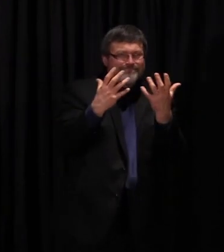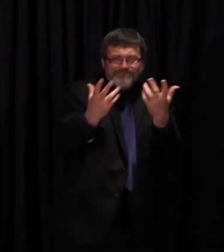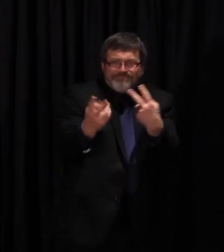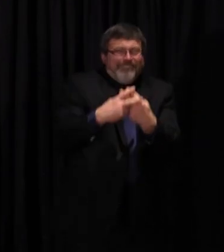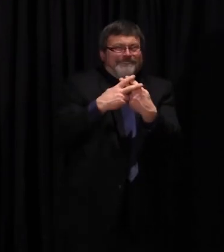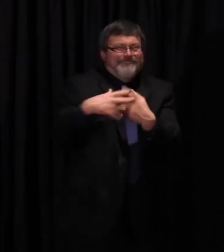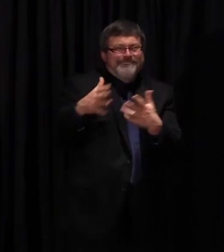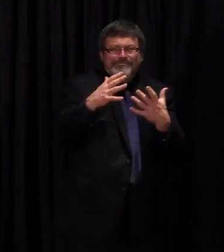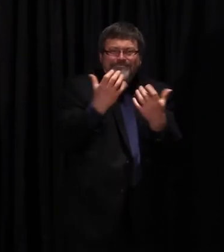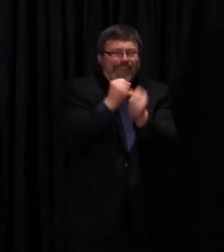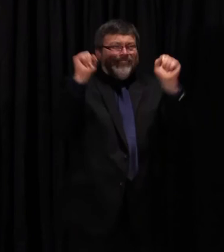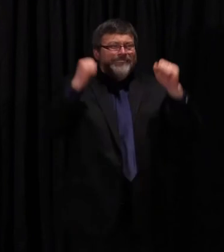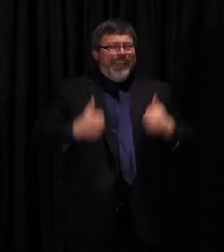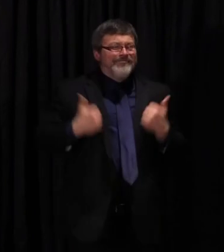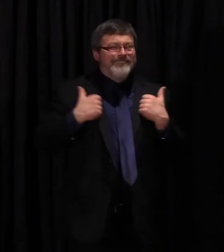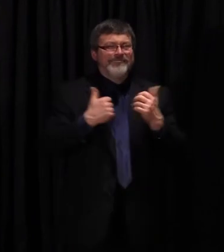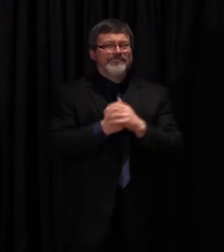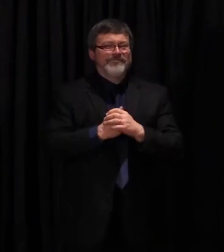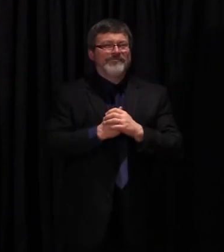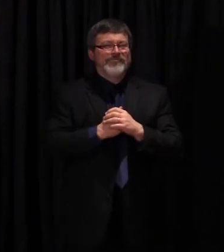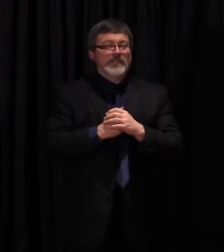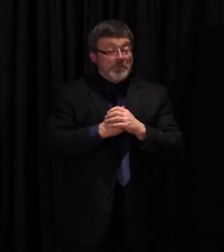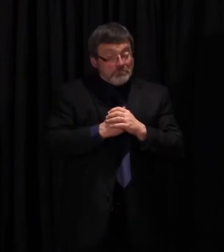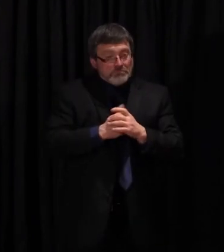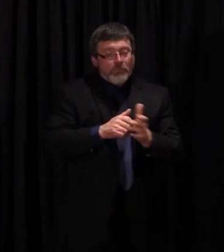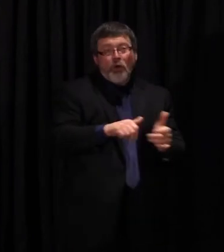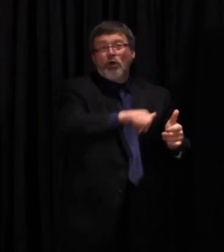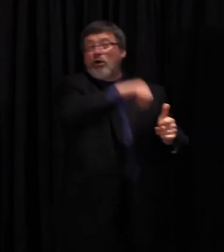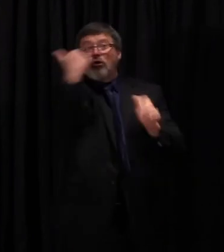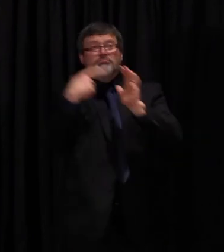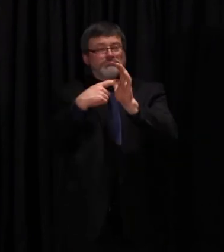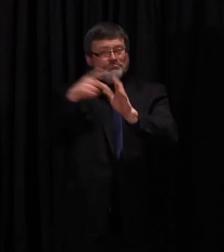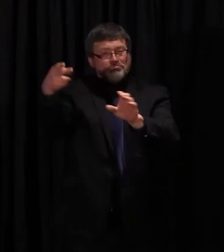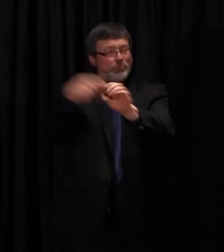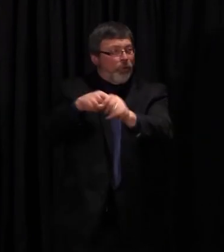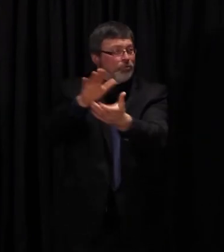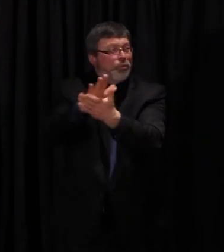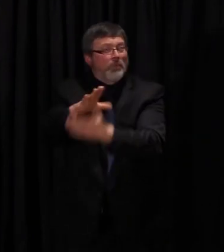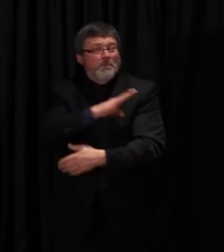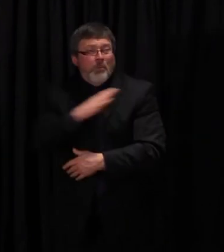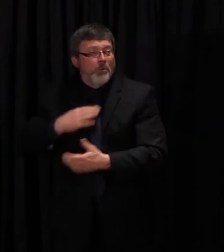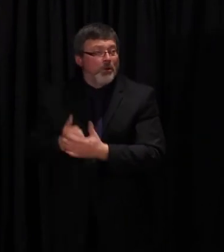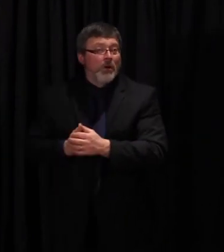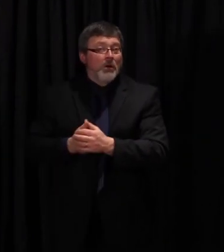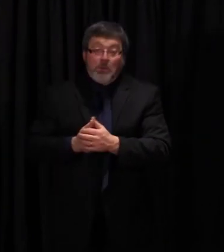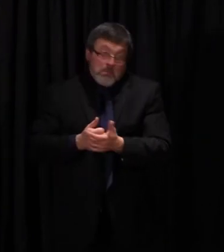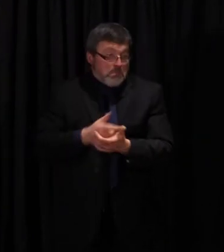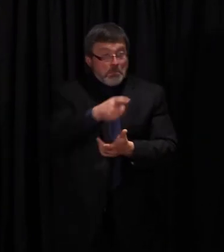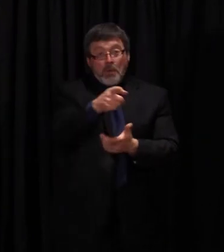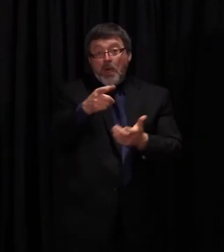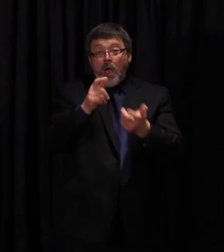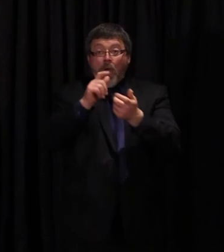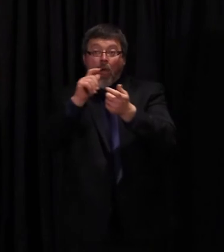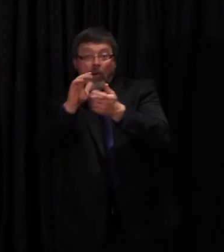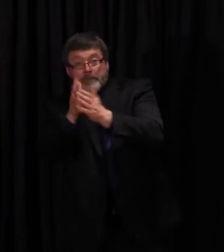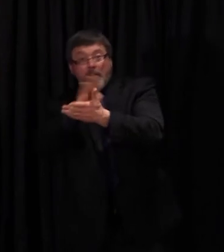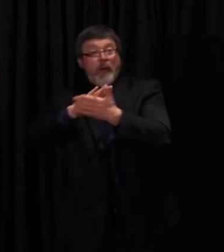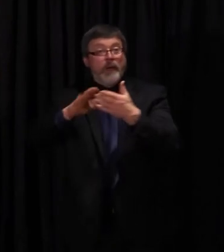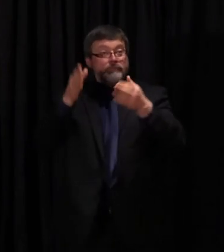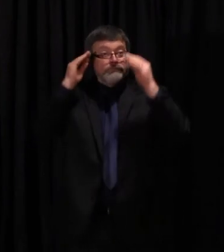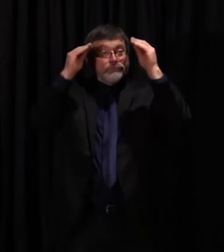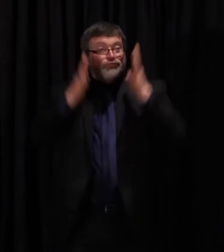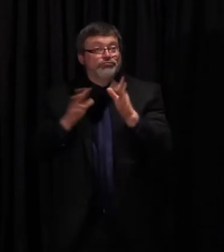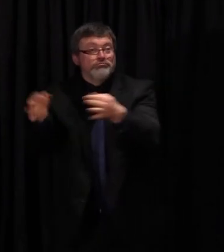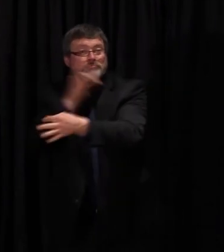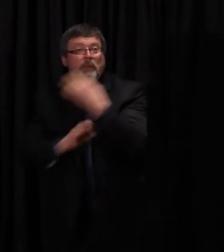Join a school board or become a substitute teacher. Sign up and train to be an LNA to